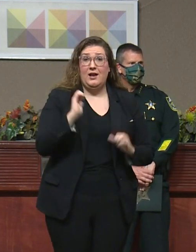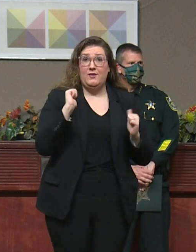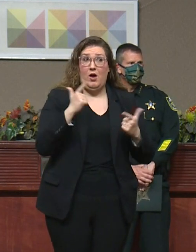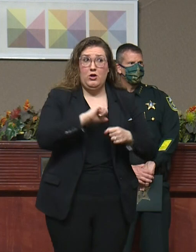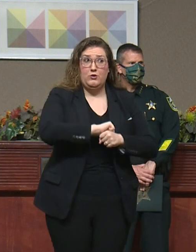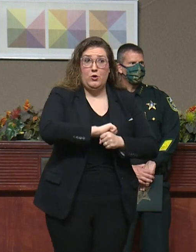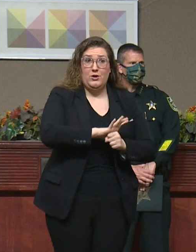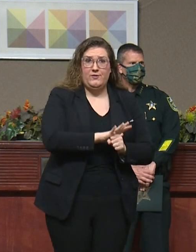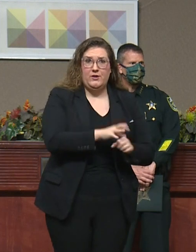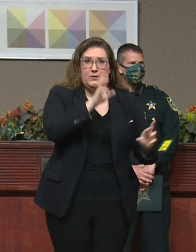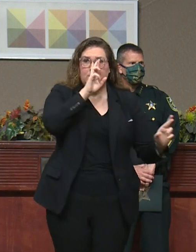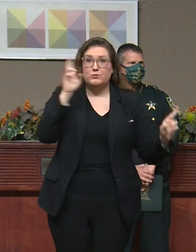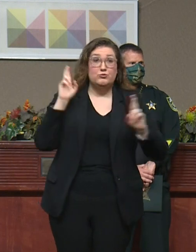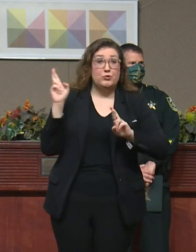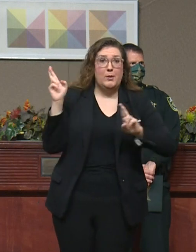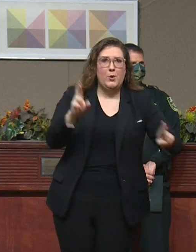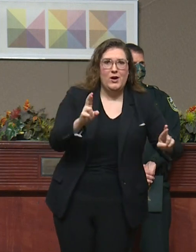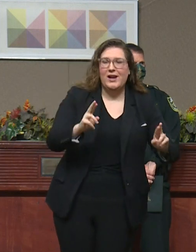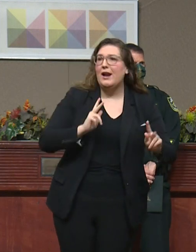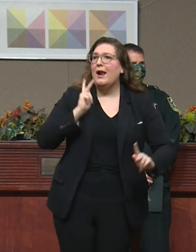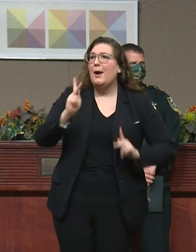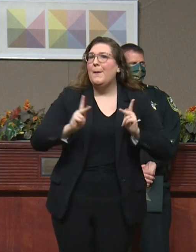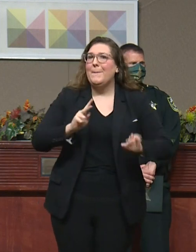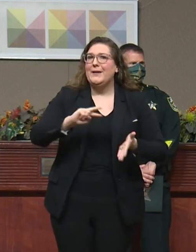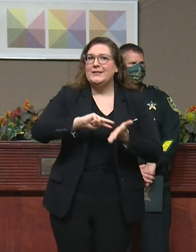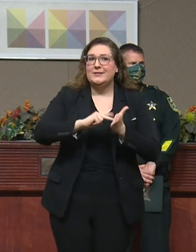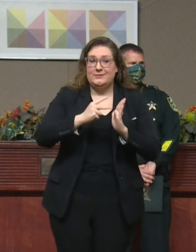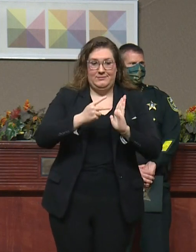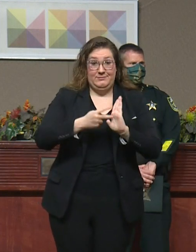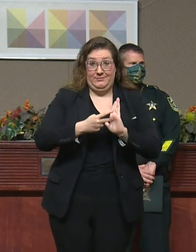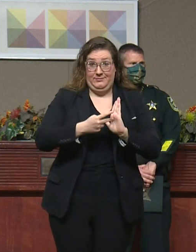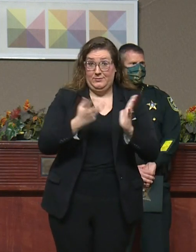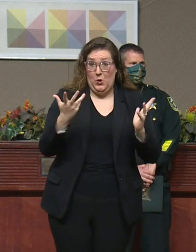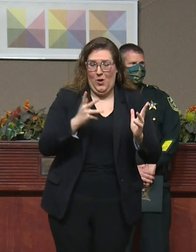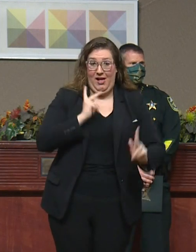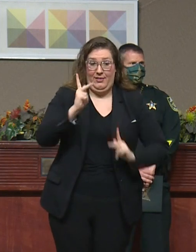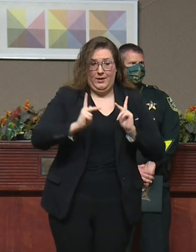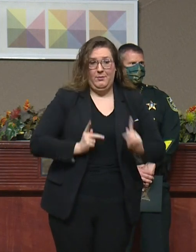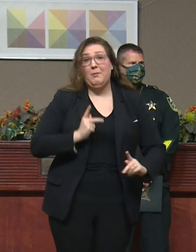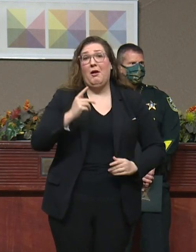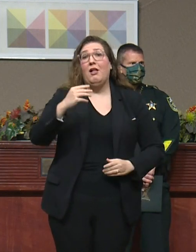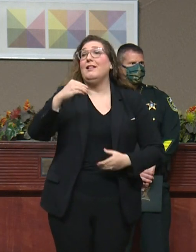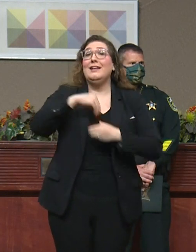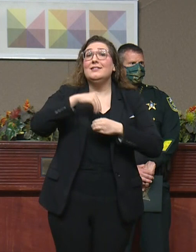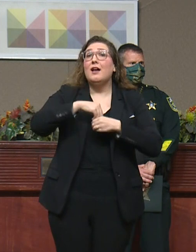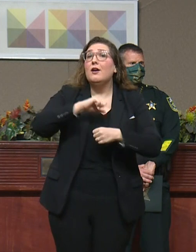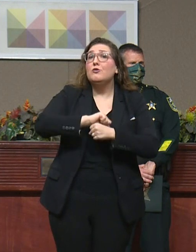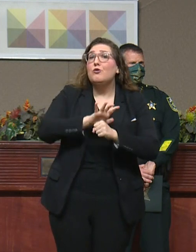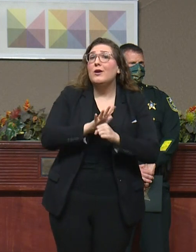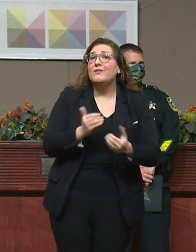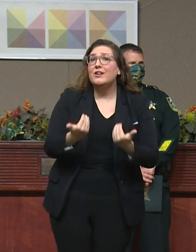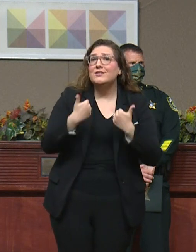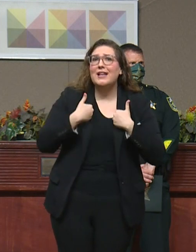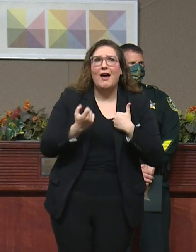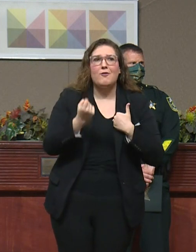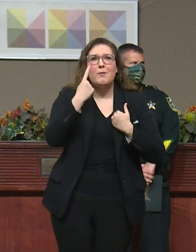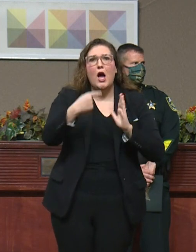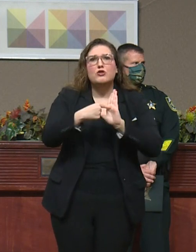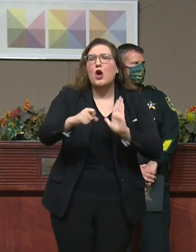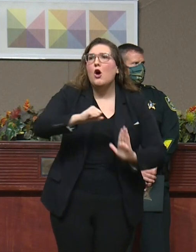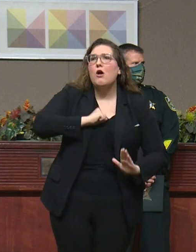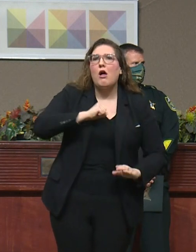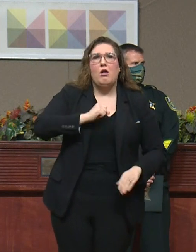on asymptomatic people. 10% of all positive tests in Orange County so far are of those